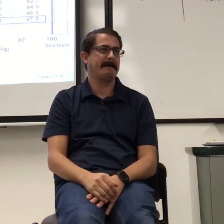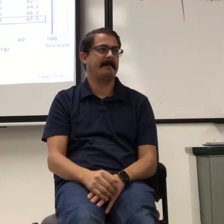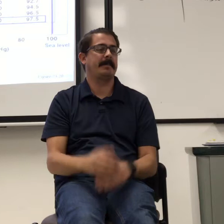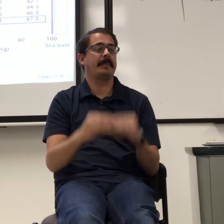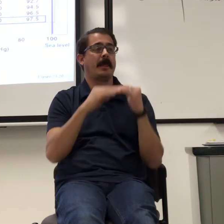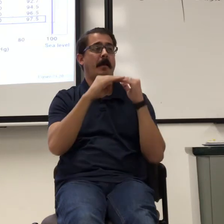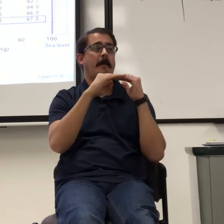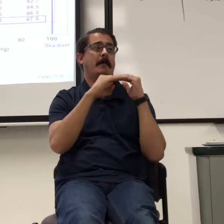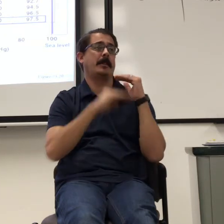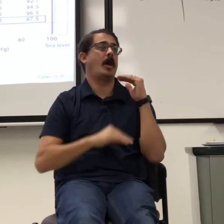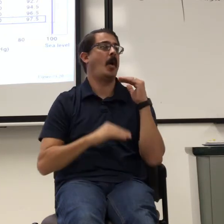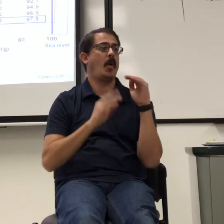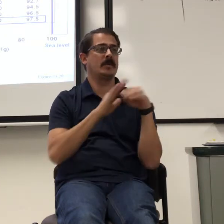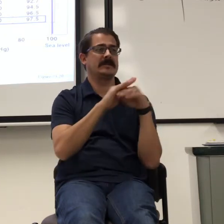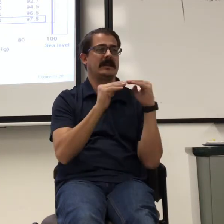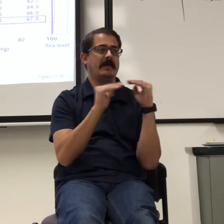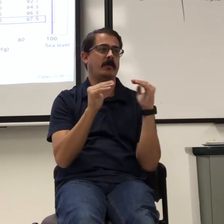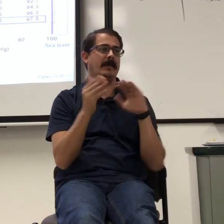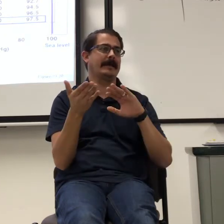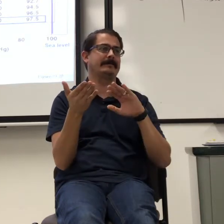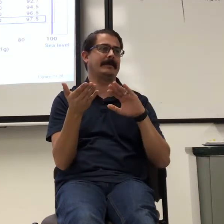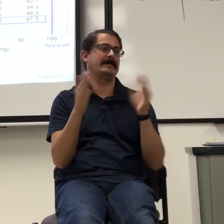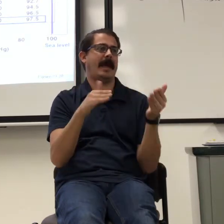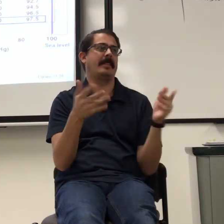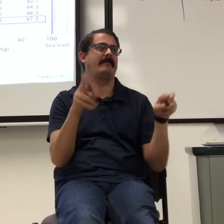say in Death Valley, California.